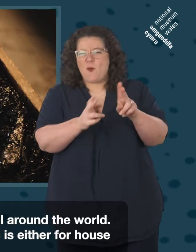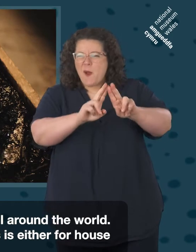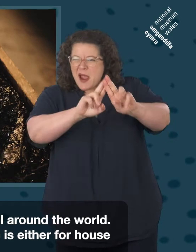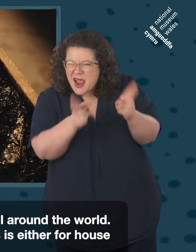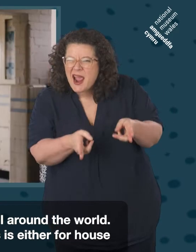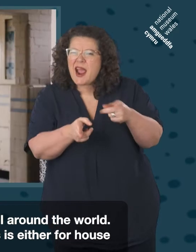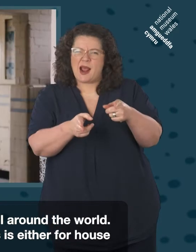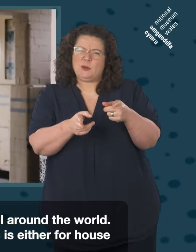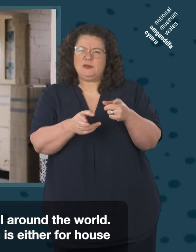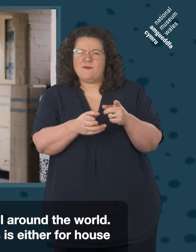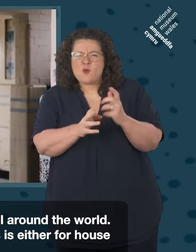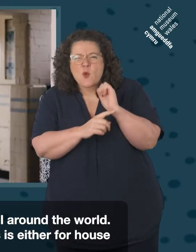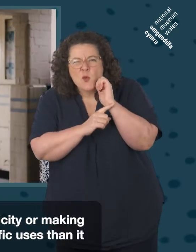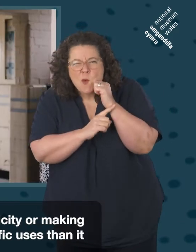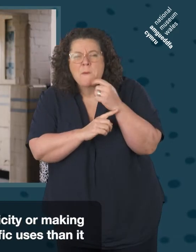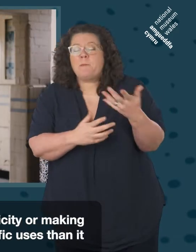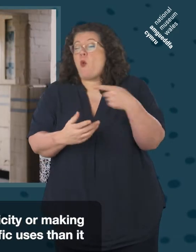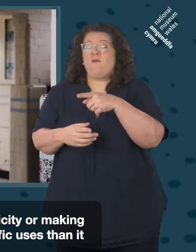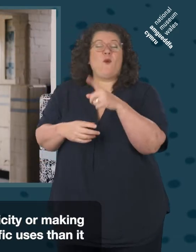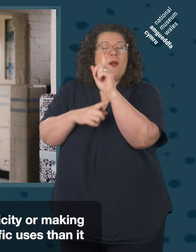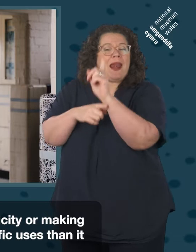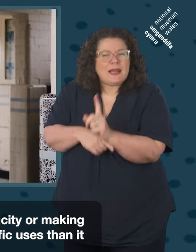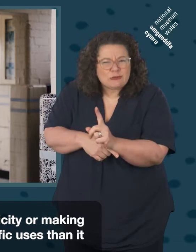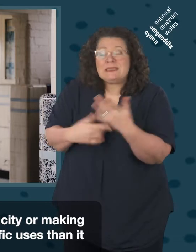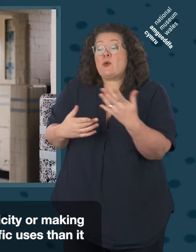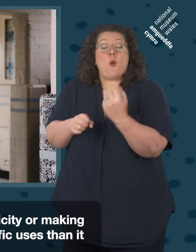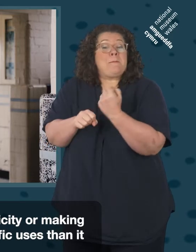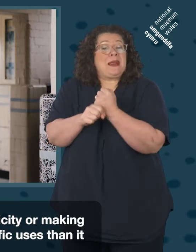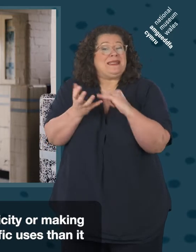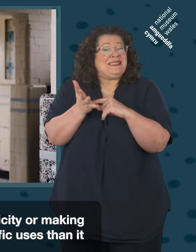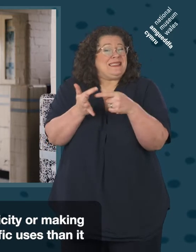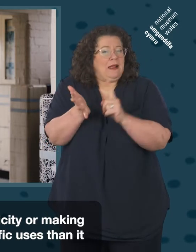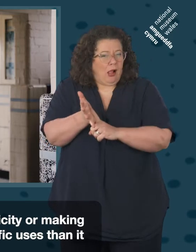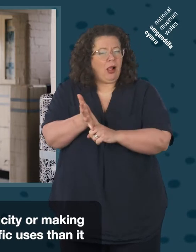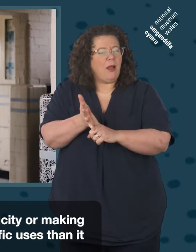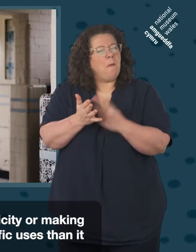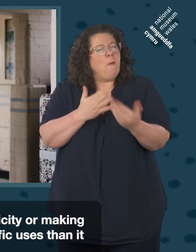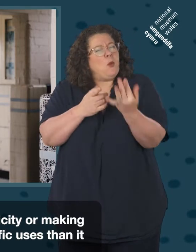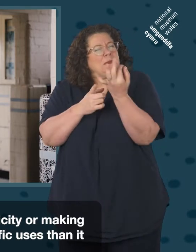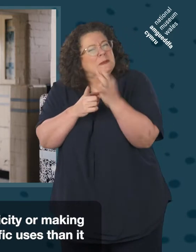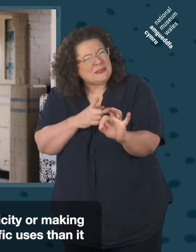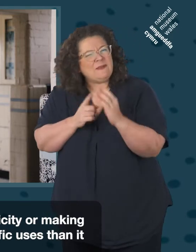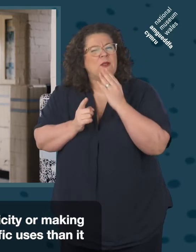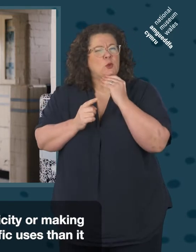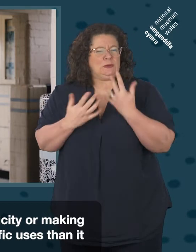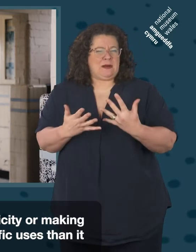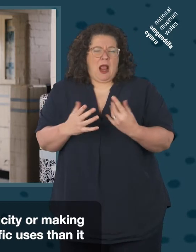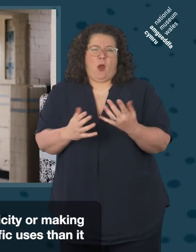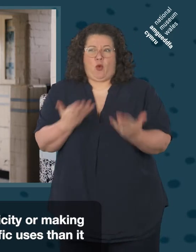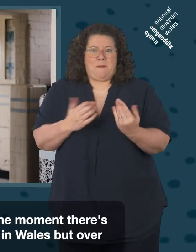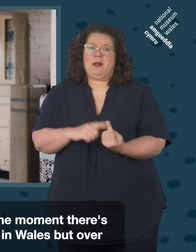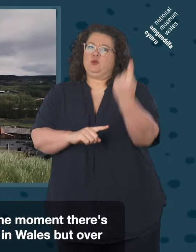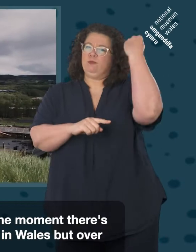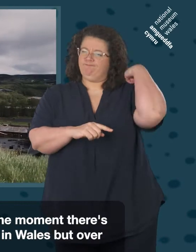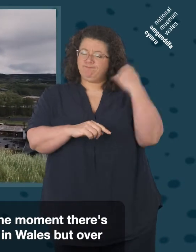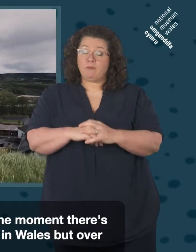coal is either for house use or for creating electricity or making steel. It's got more specific uses